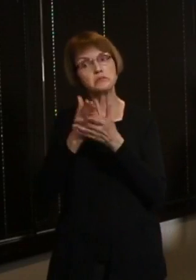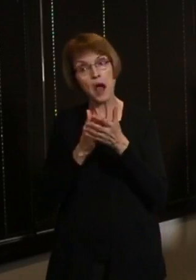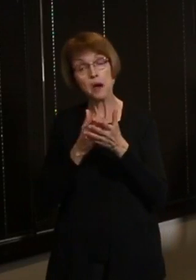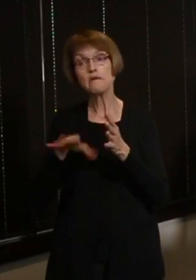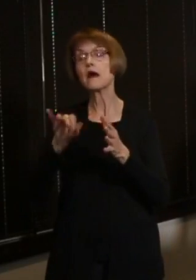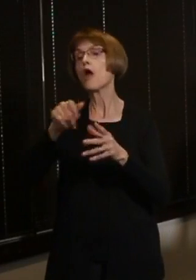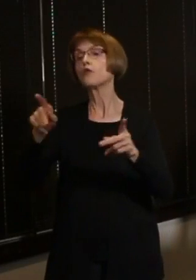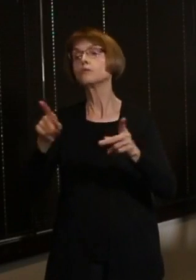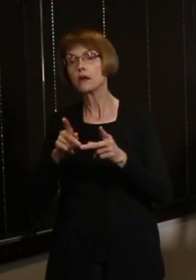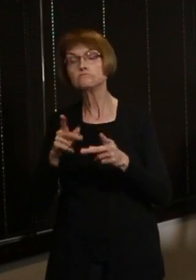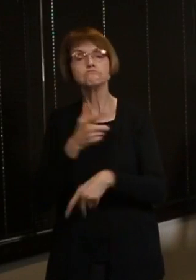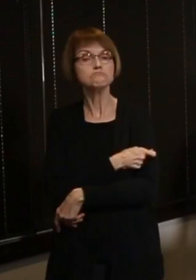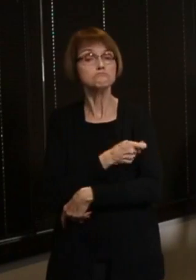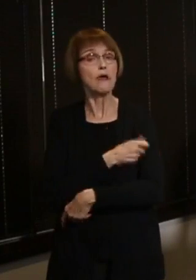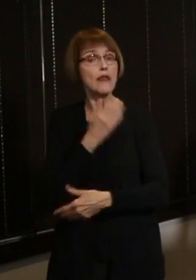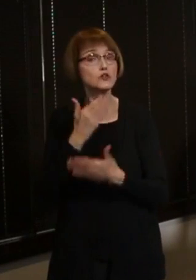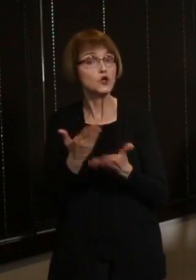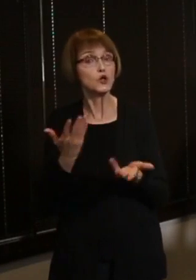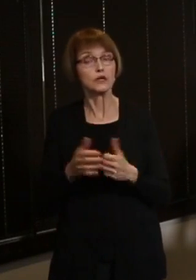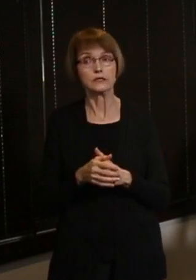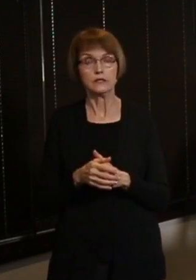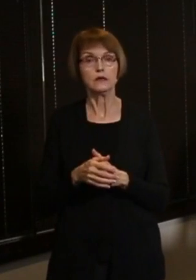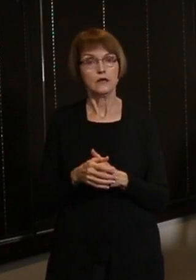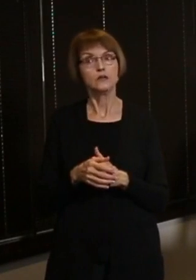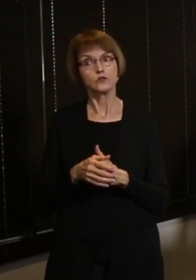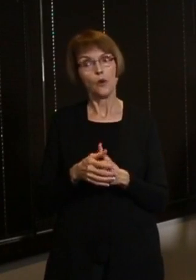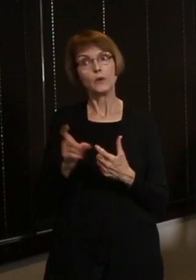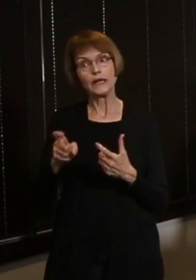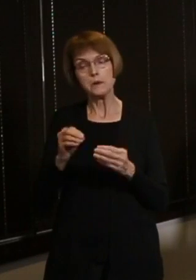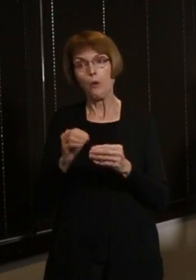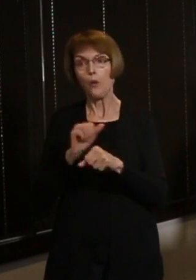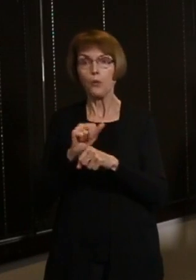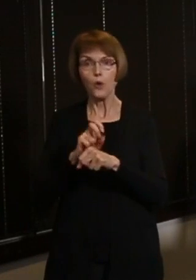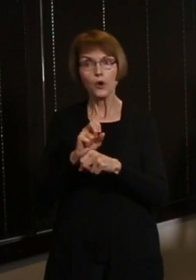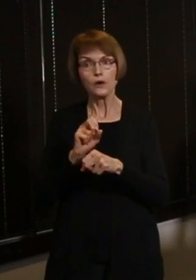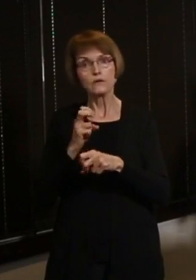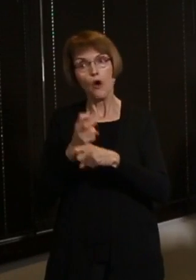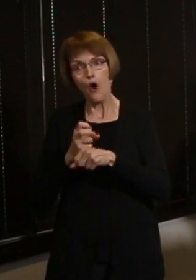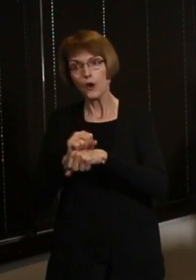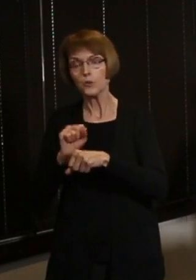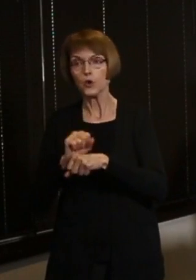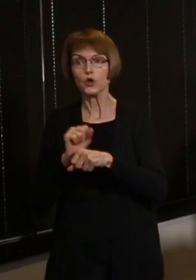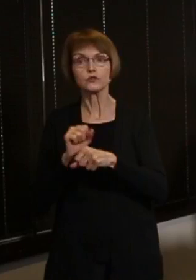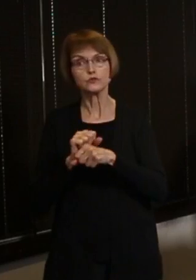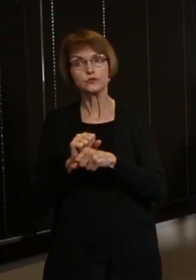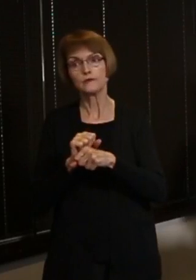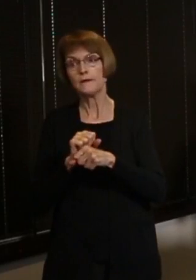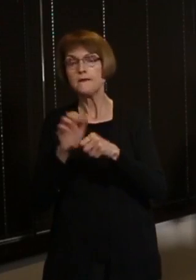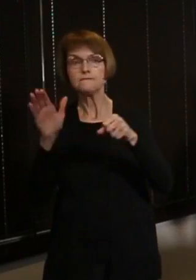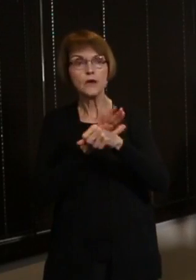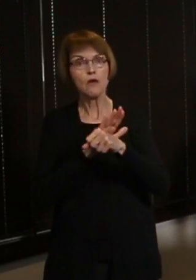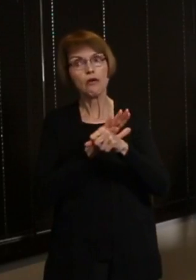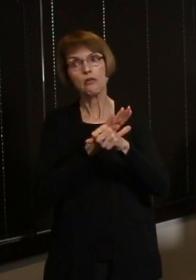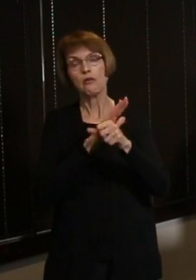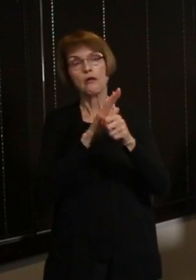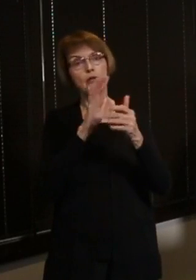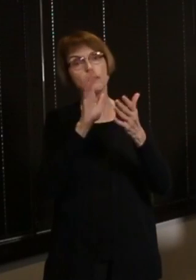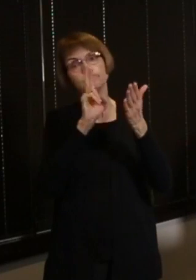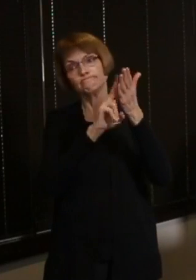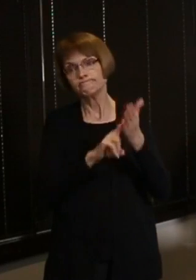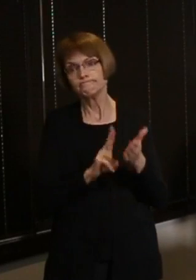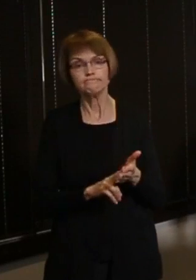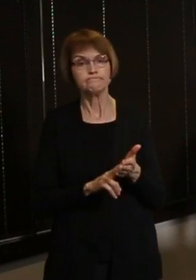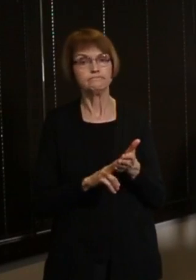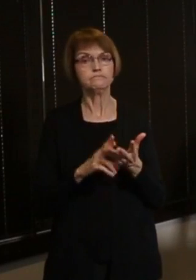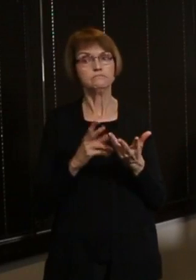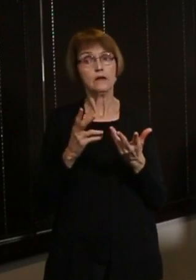thing. So it is taking more effort to fill those vaccination slots. They are still filling up. It's just taking a little bit more time